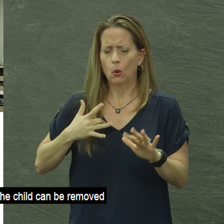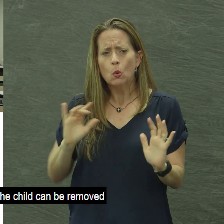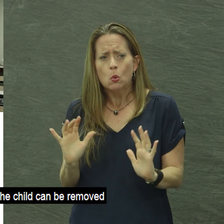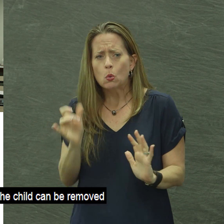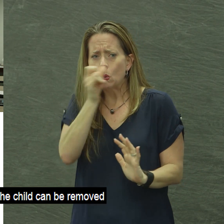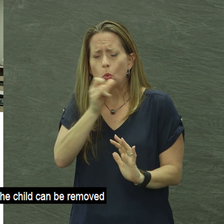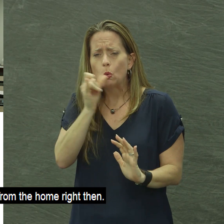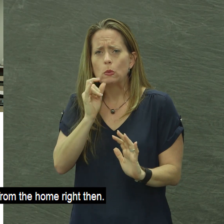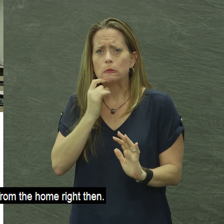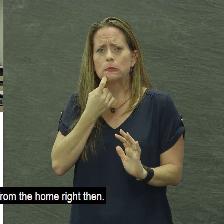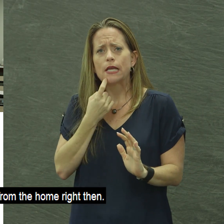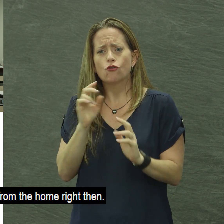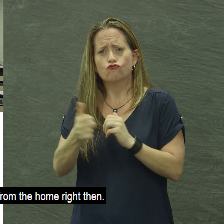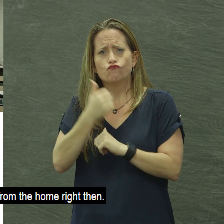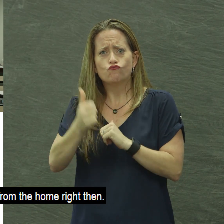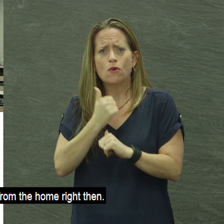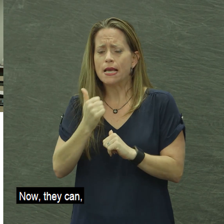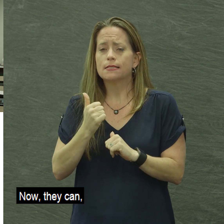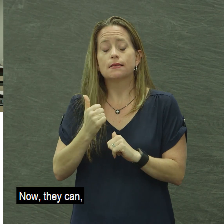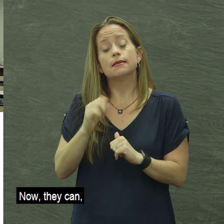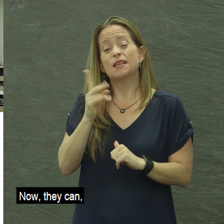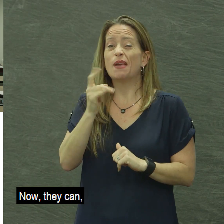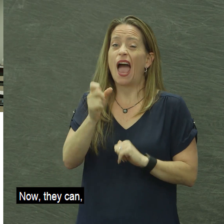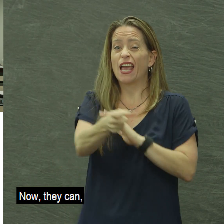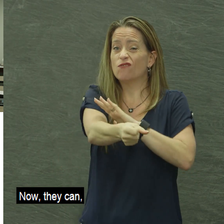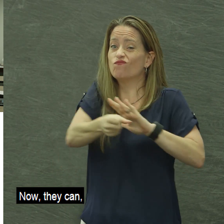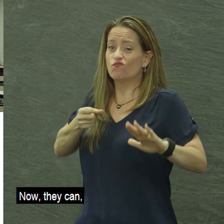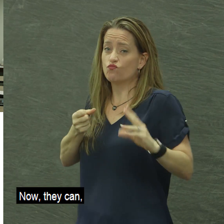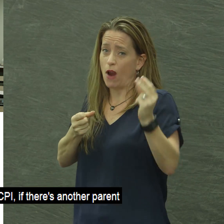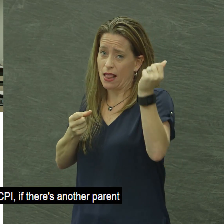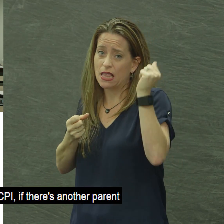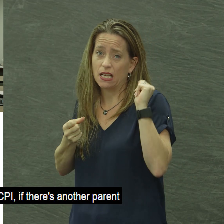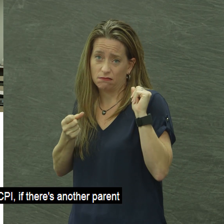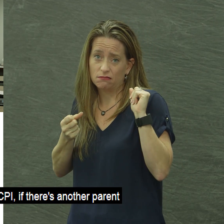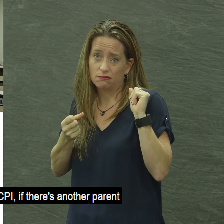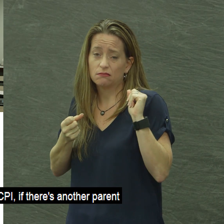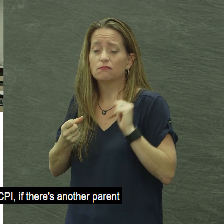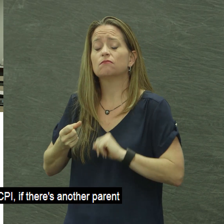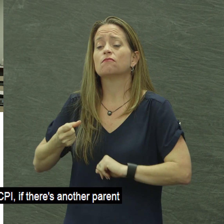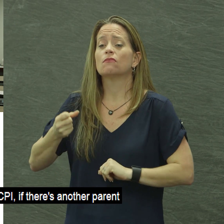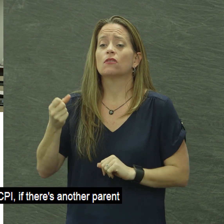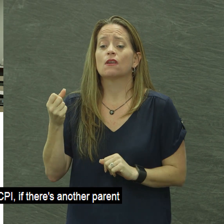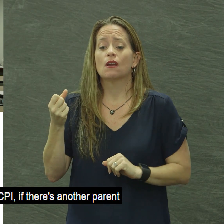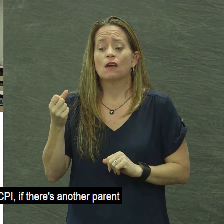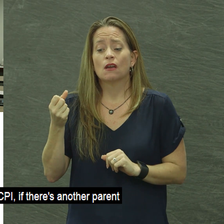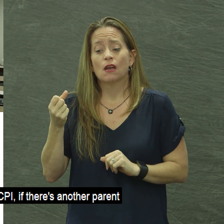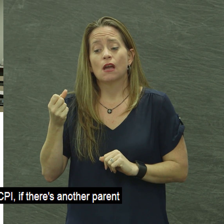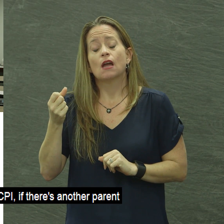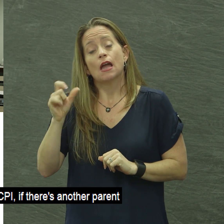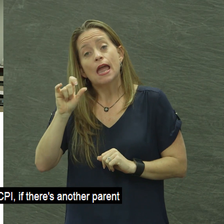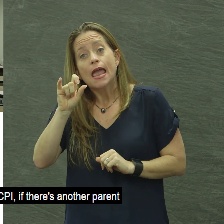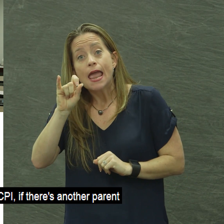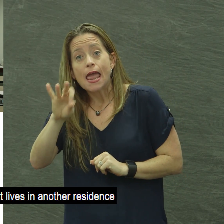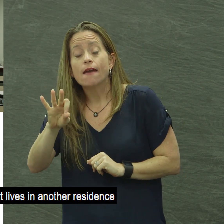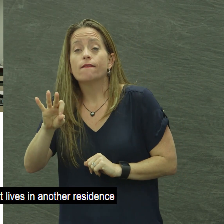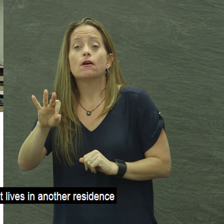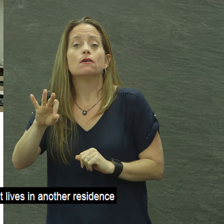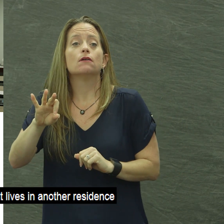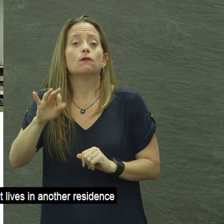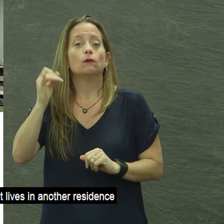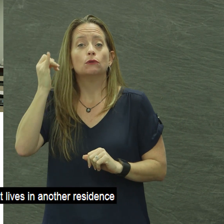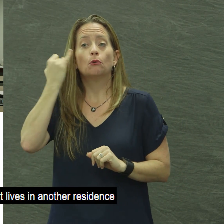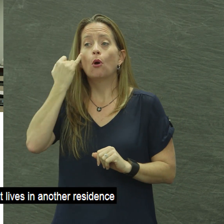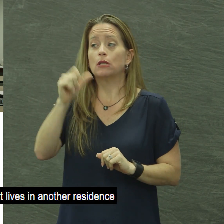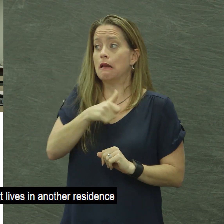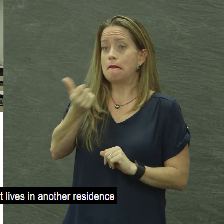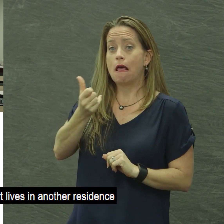removed from the home right then. Now, the CPI, if there's another parent that lives in